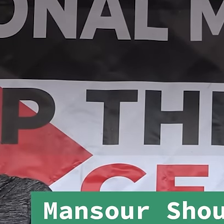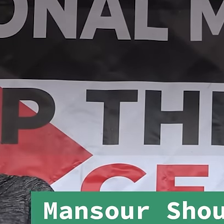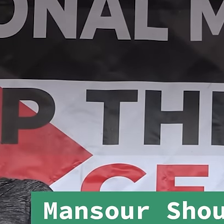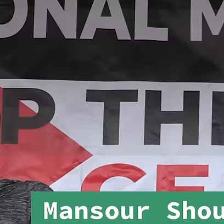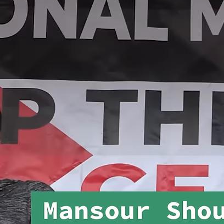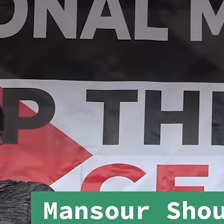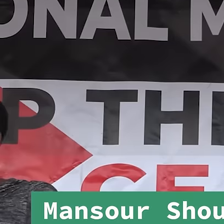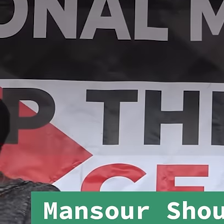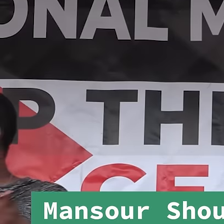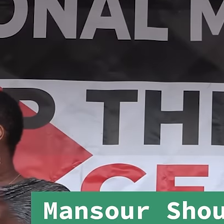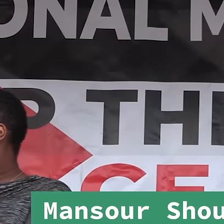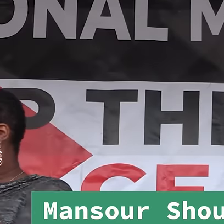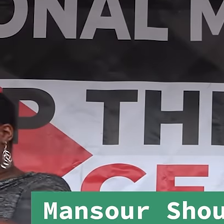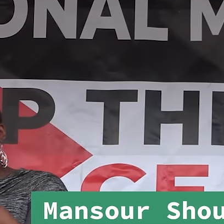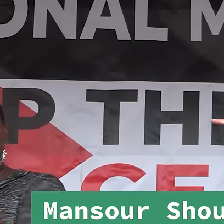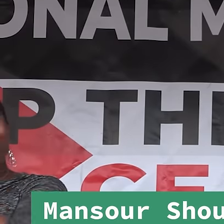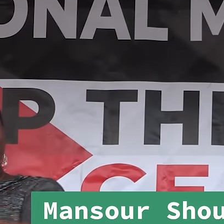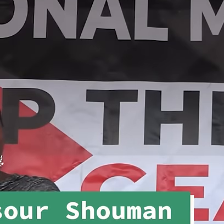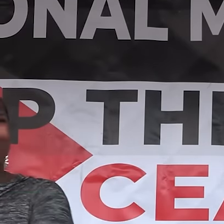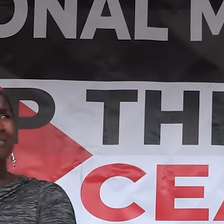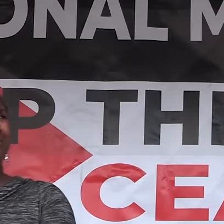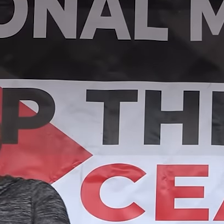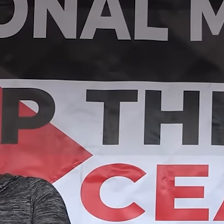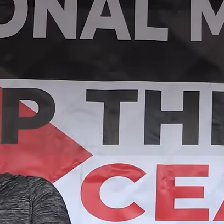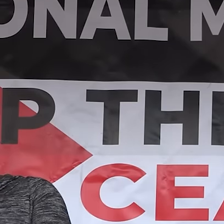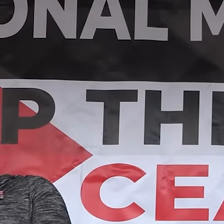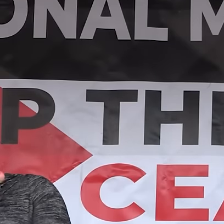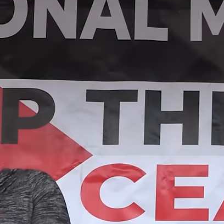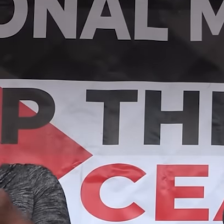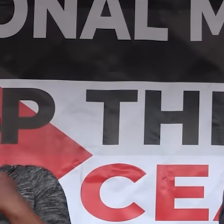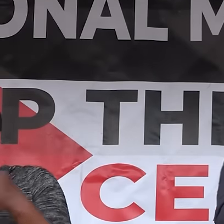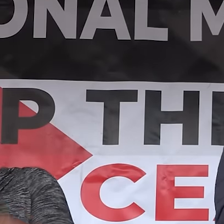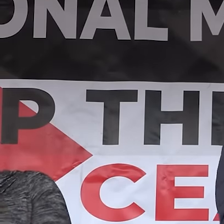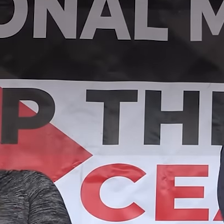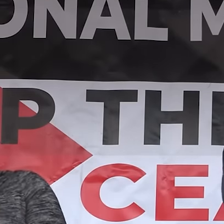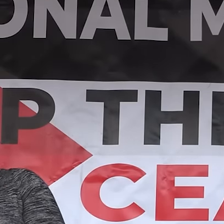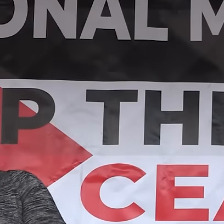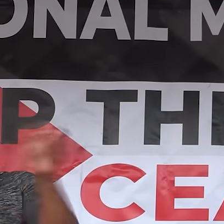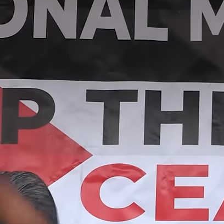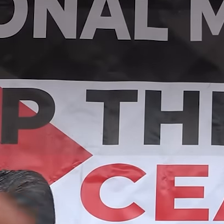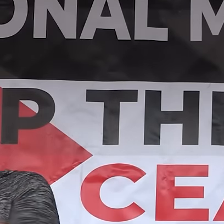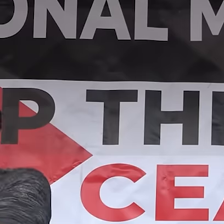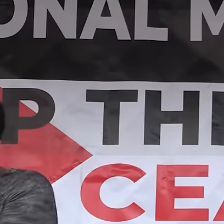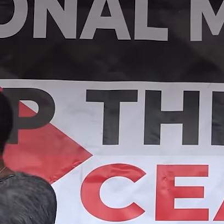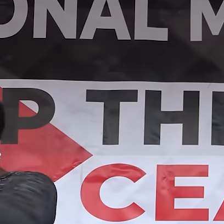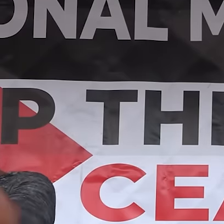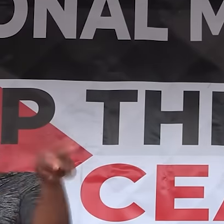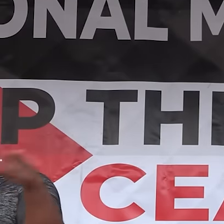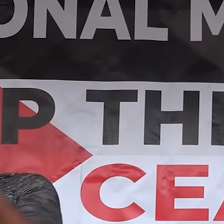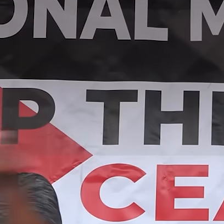my relatives telling me about the people like you, that without your support, we wouldn't be where we are